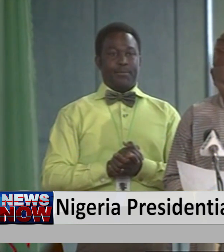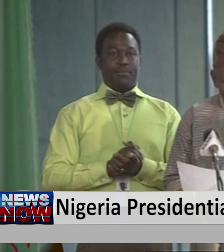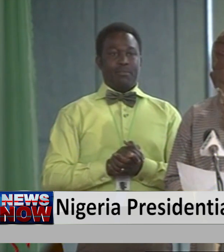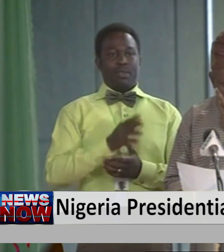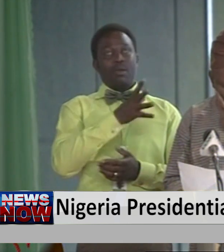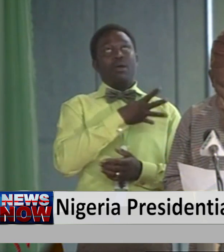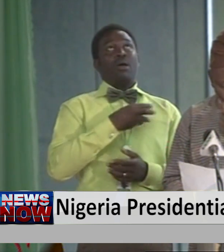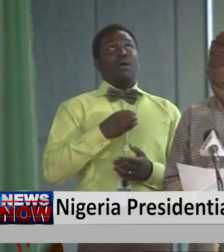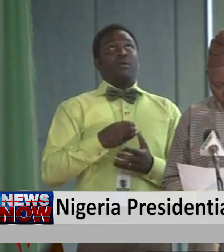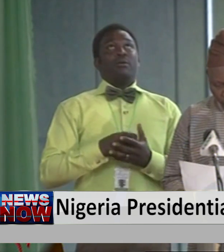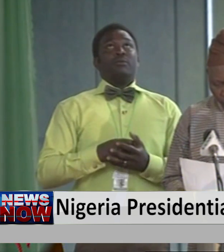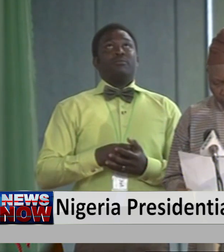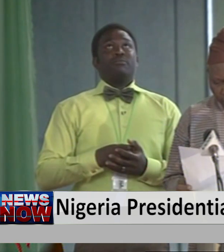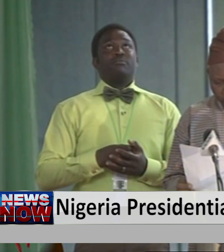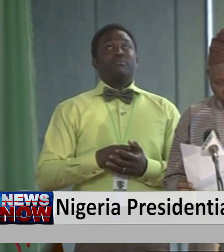And